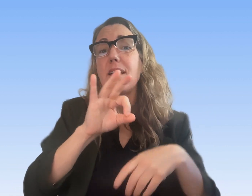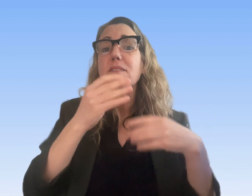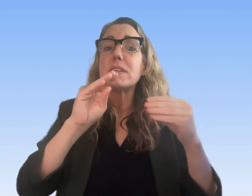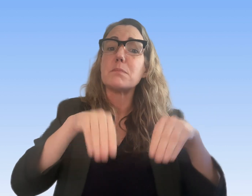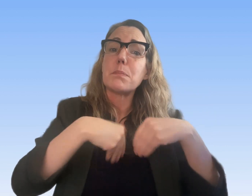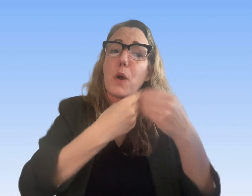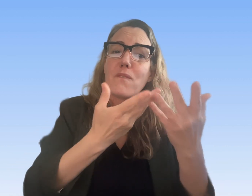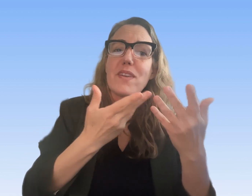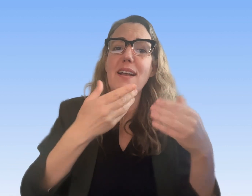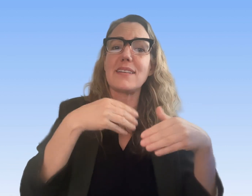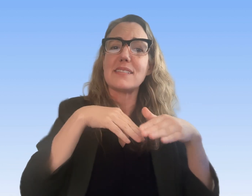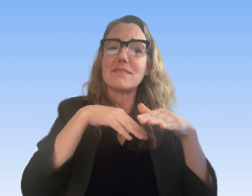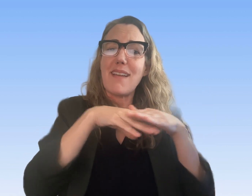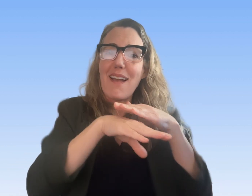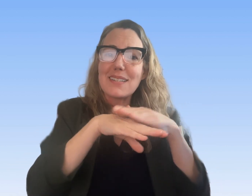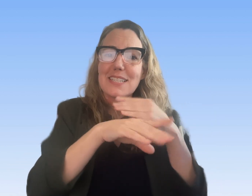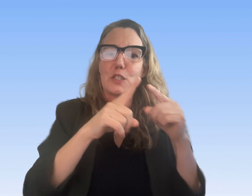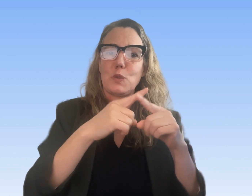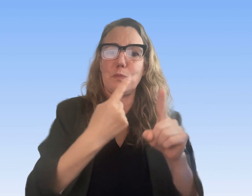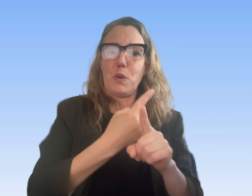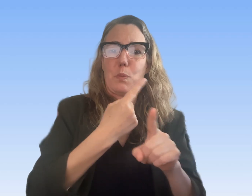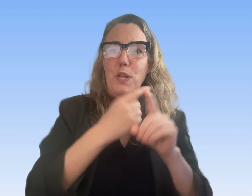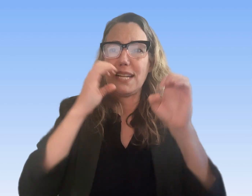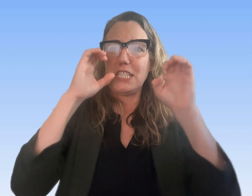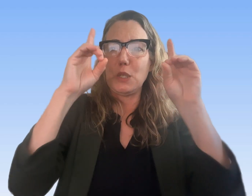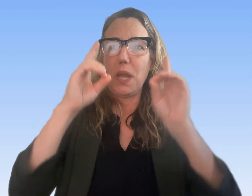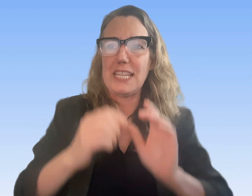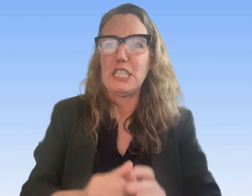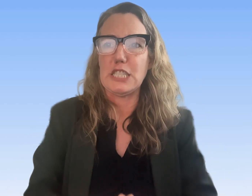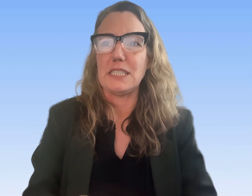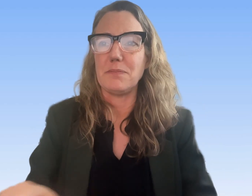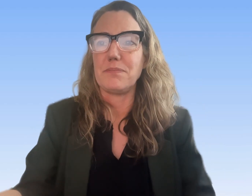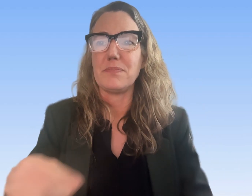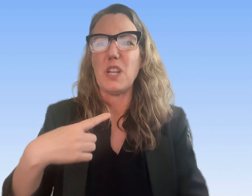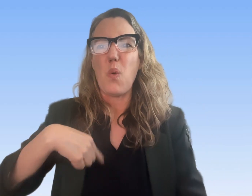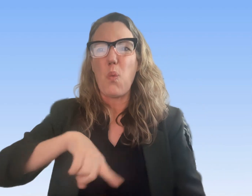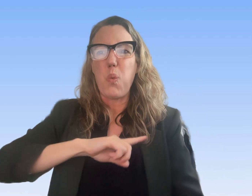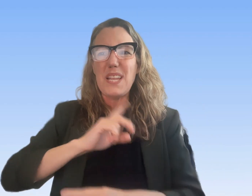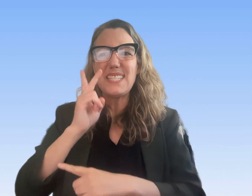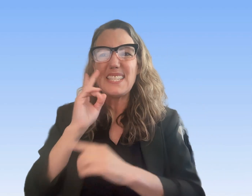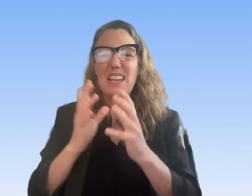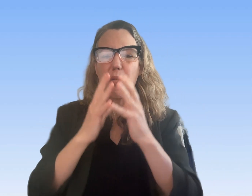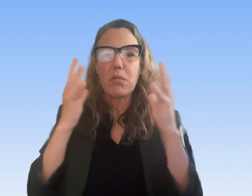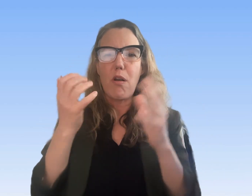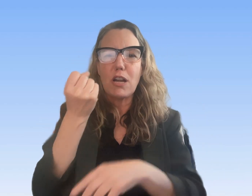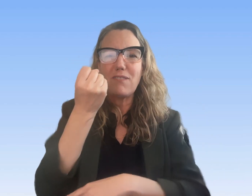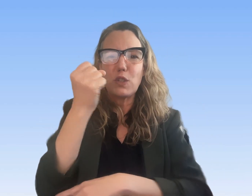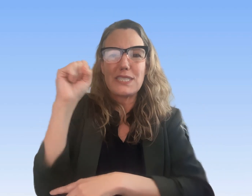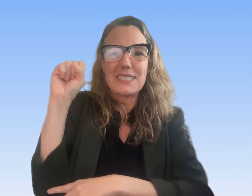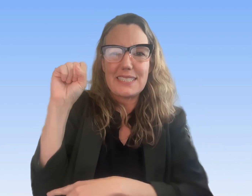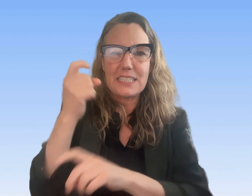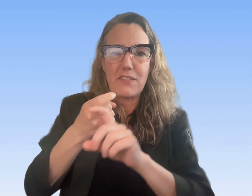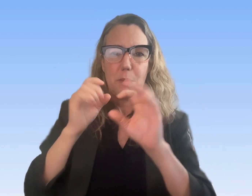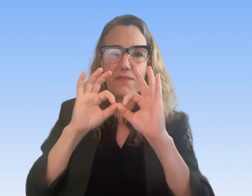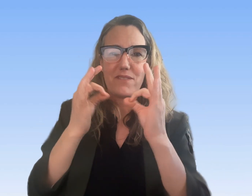enough. Providing access to appropriate education. We see a lot of resistance from